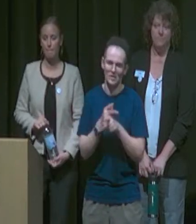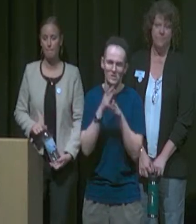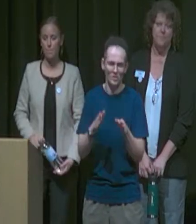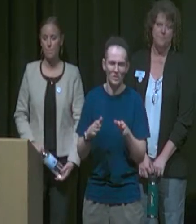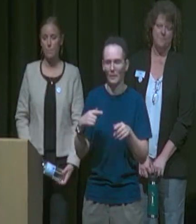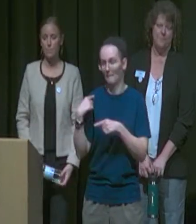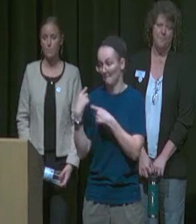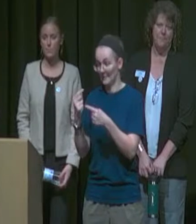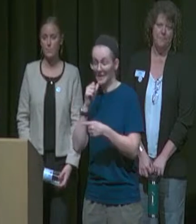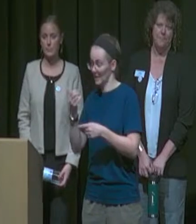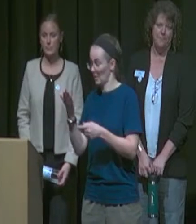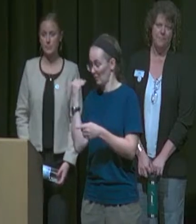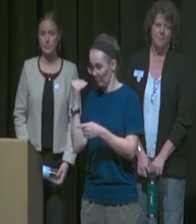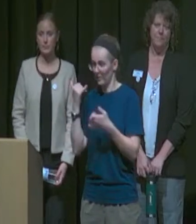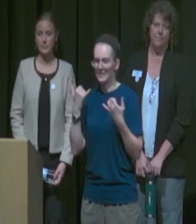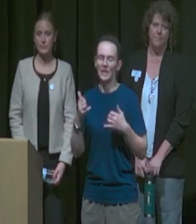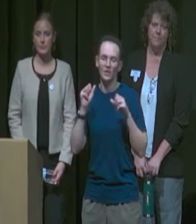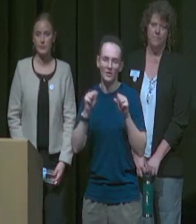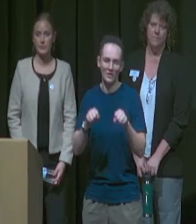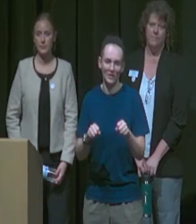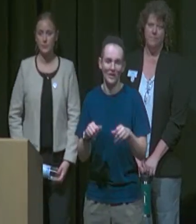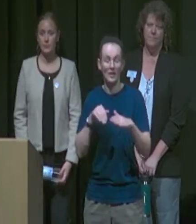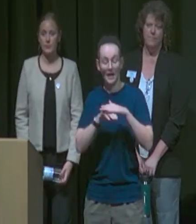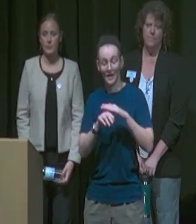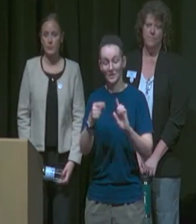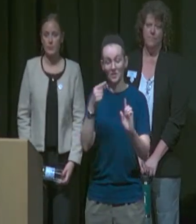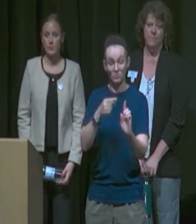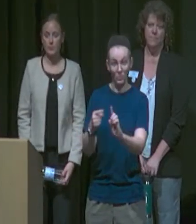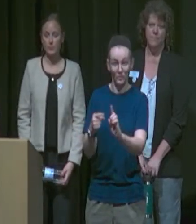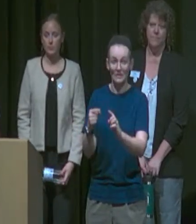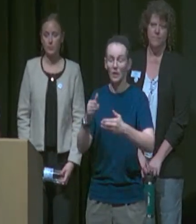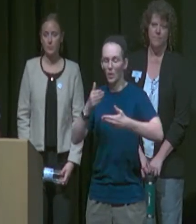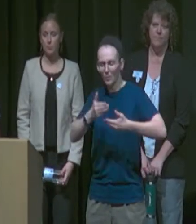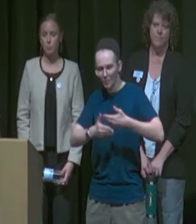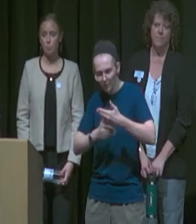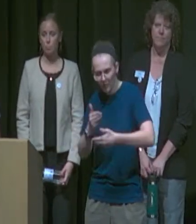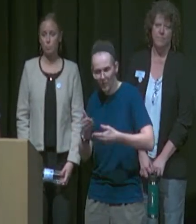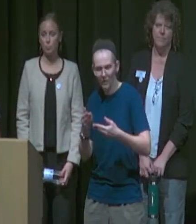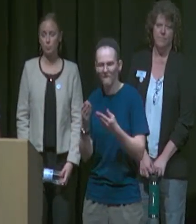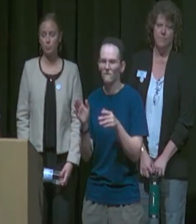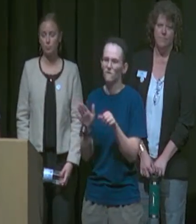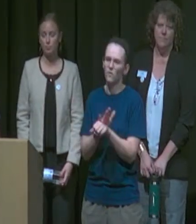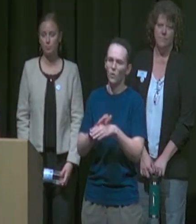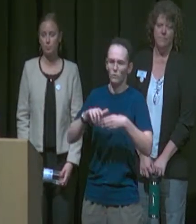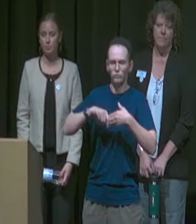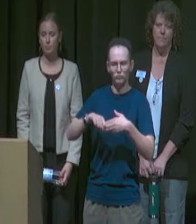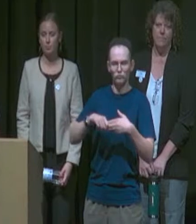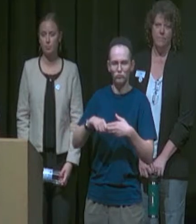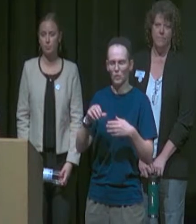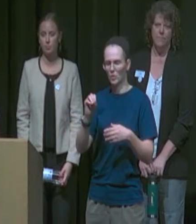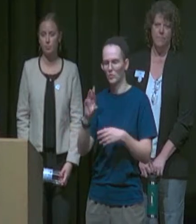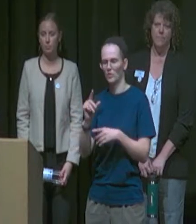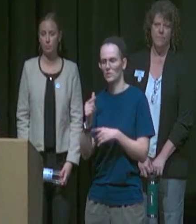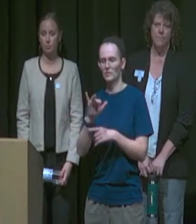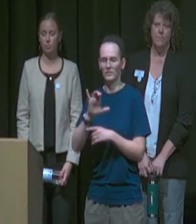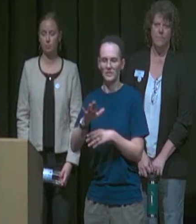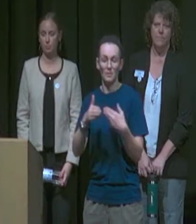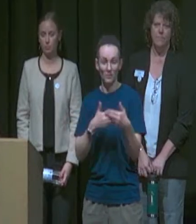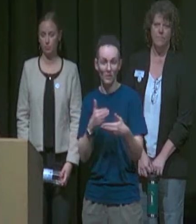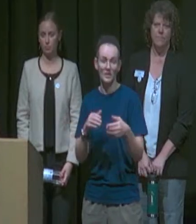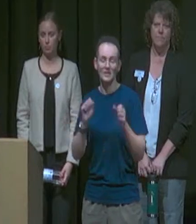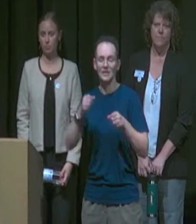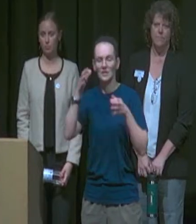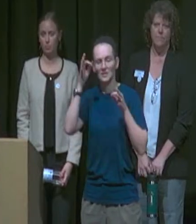that these access points, you're going to, as the process, since it's a whole organic process, you're going to make